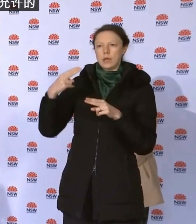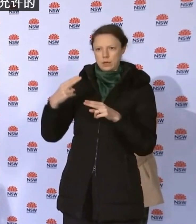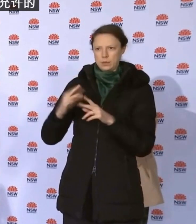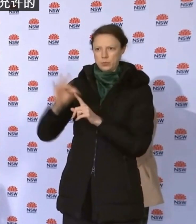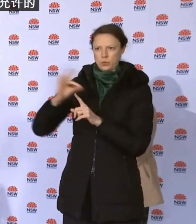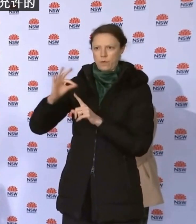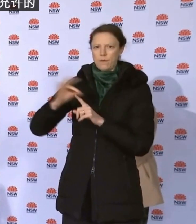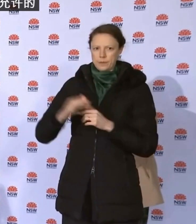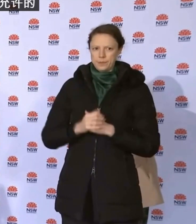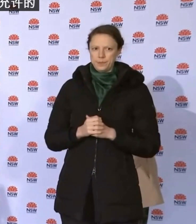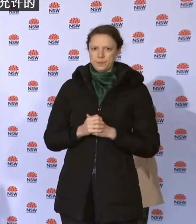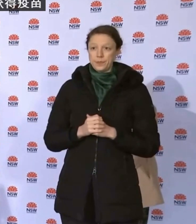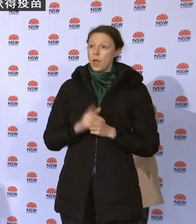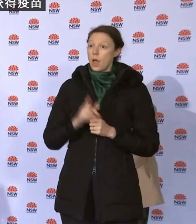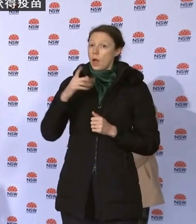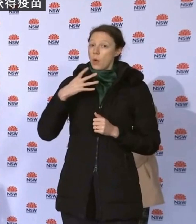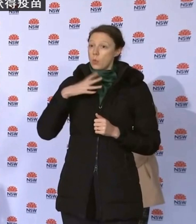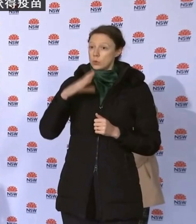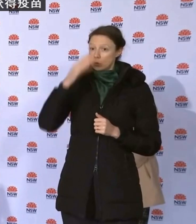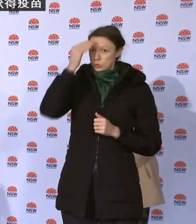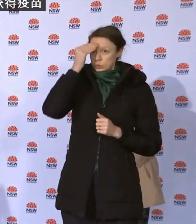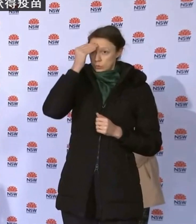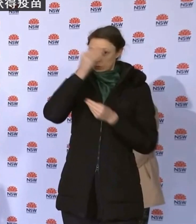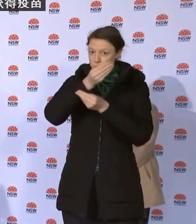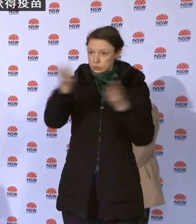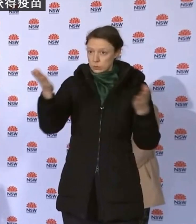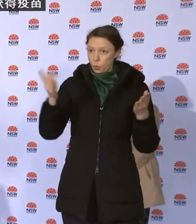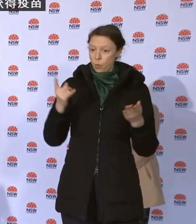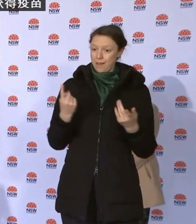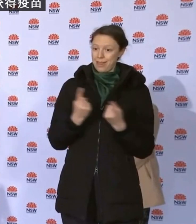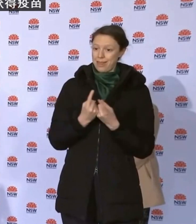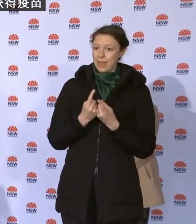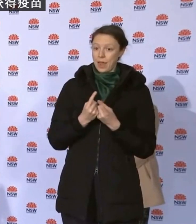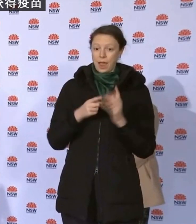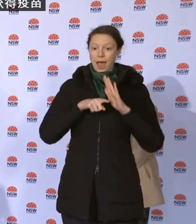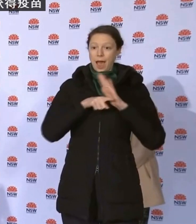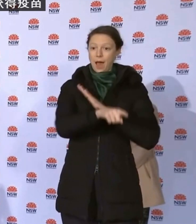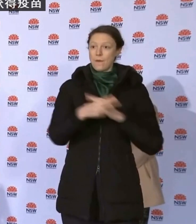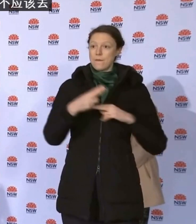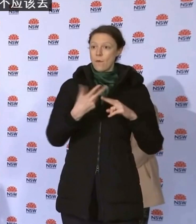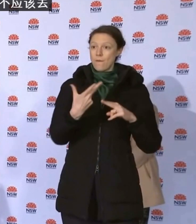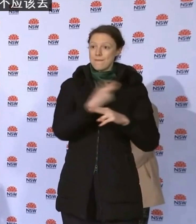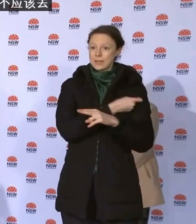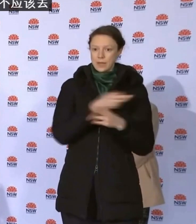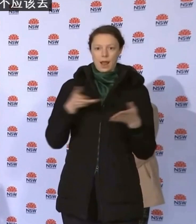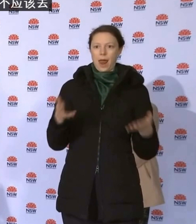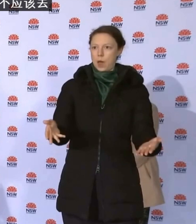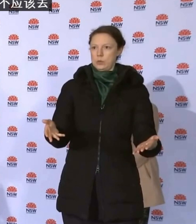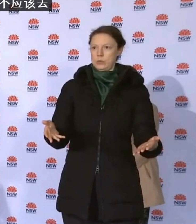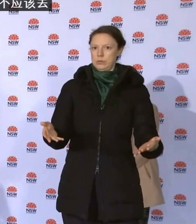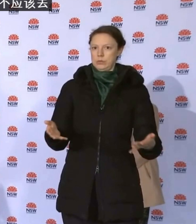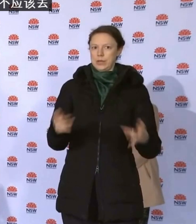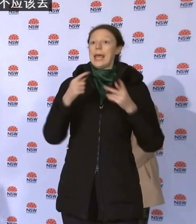is permitted under these lockdown provisions is going out and getting a vaccine. You shouldn't go